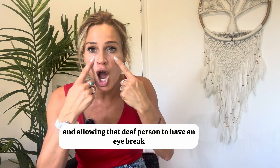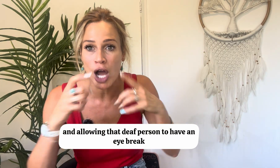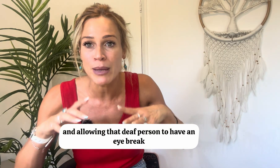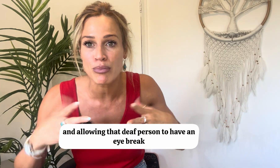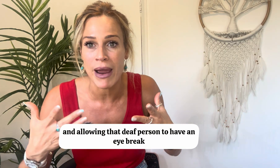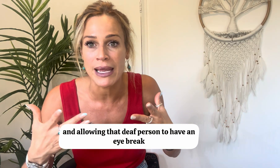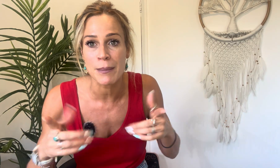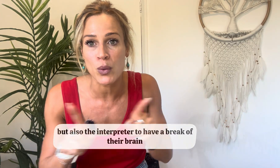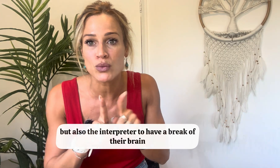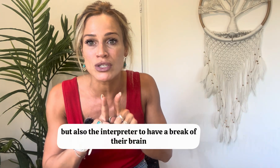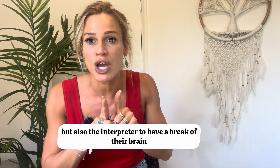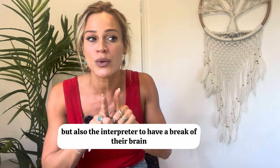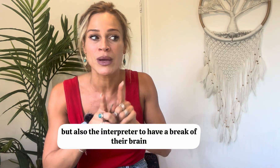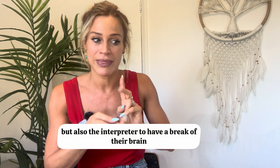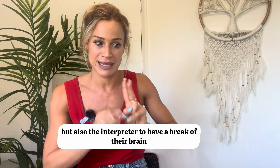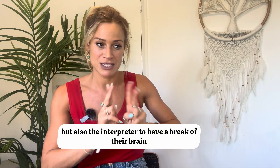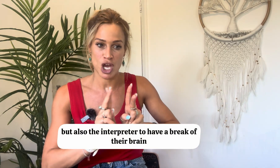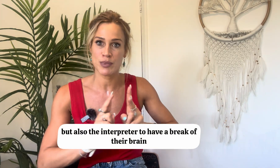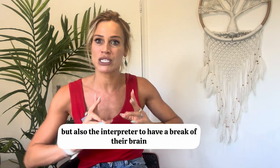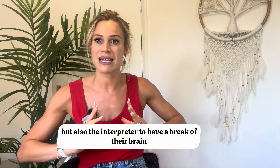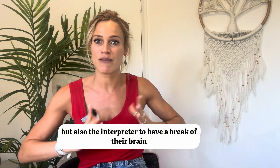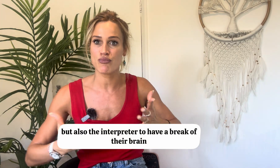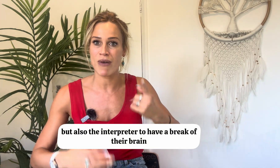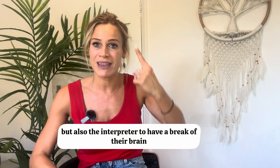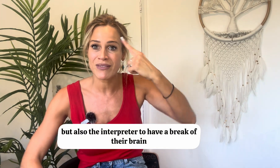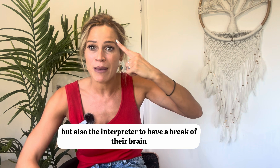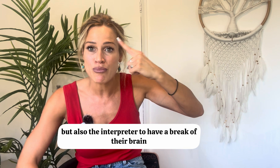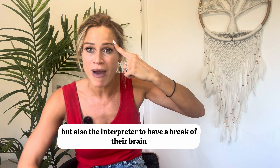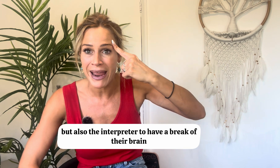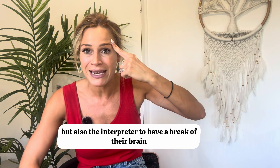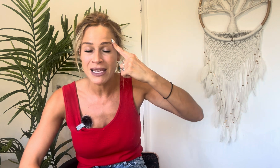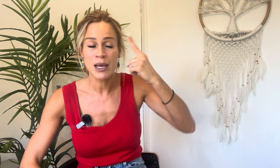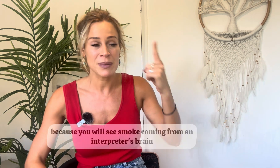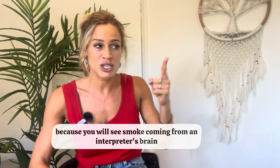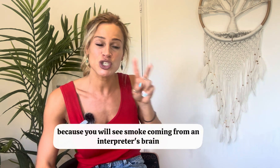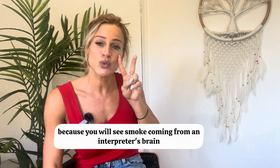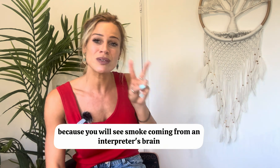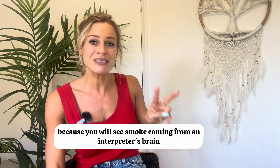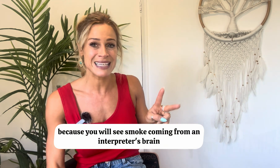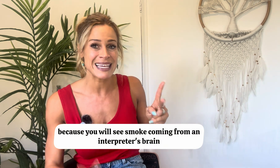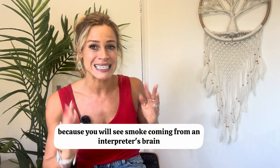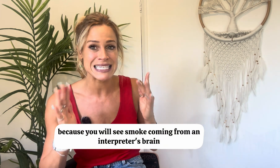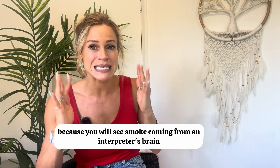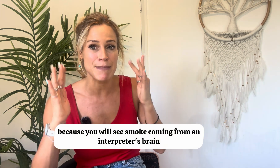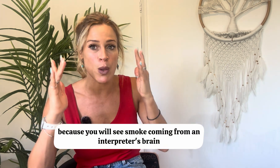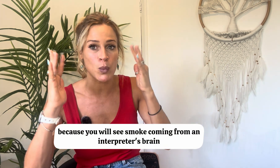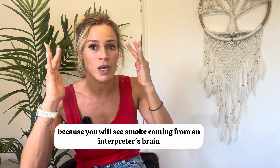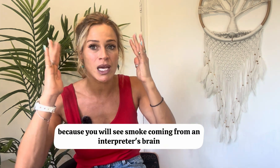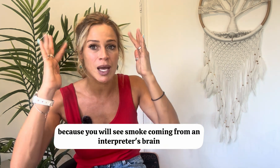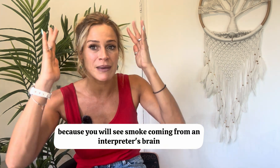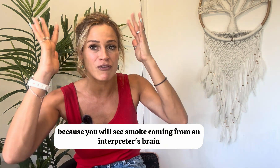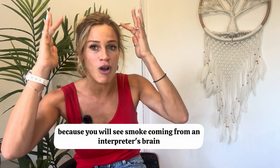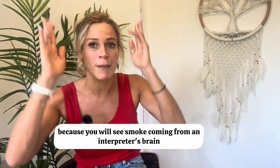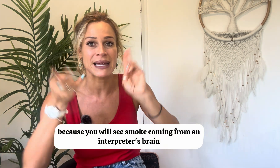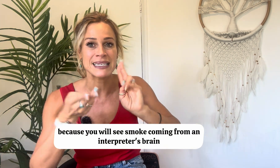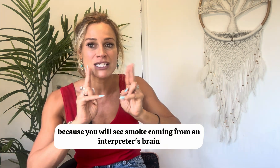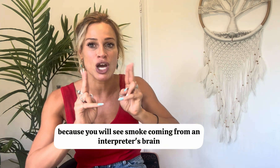eye break, but also the interpreter to have a break of their brain, because you will see smoke coming from an